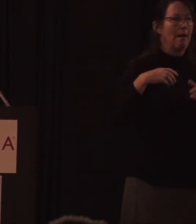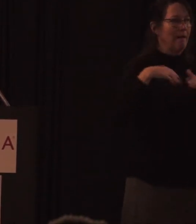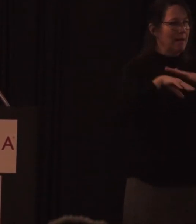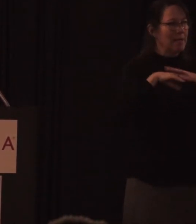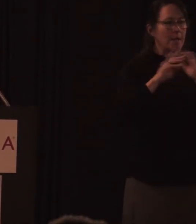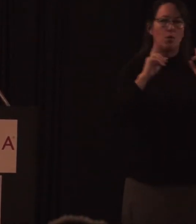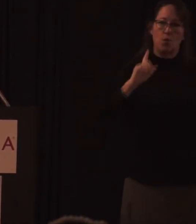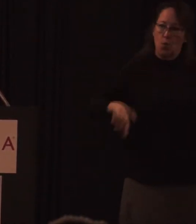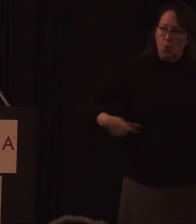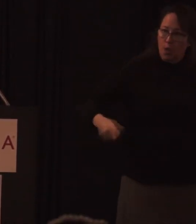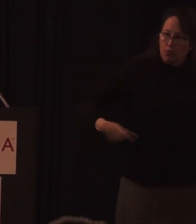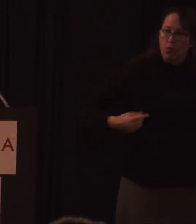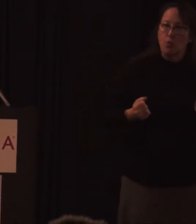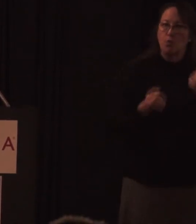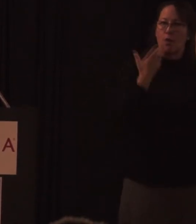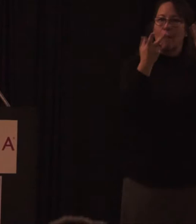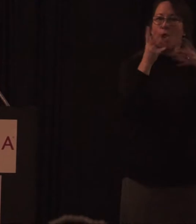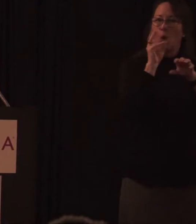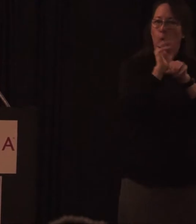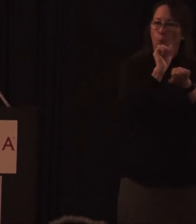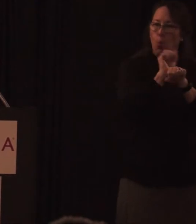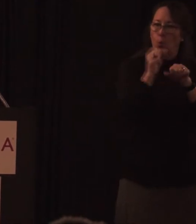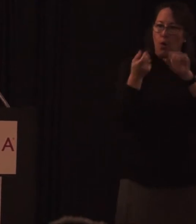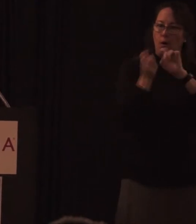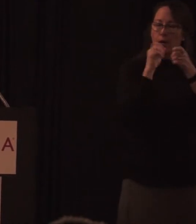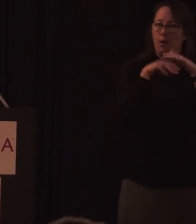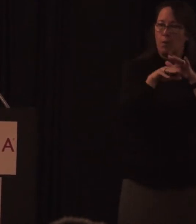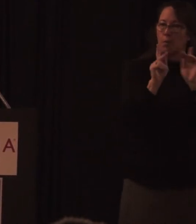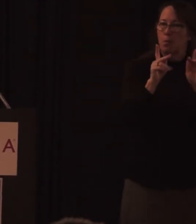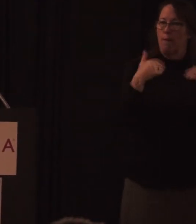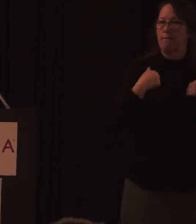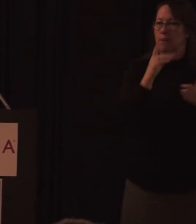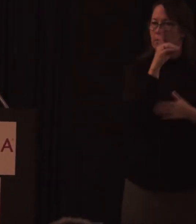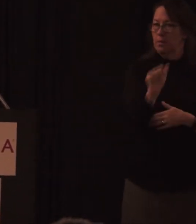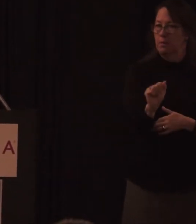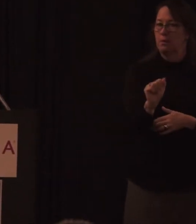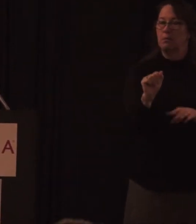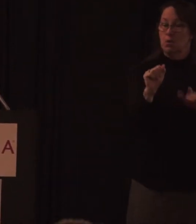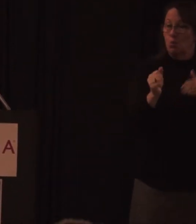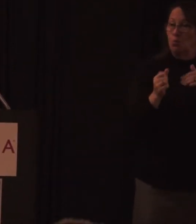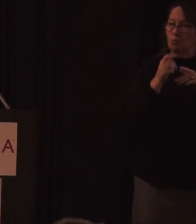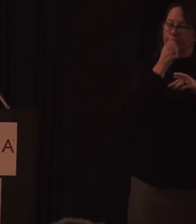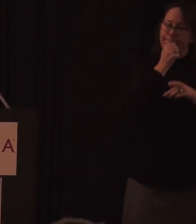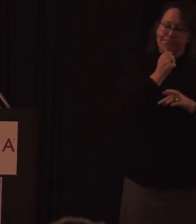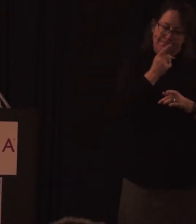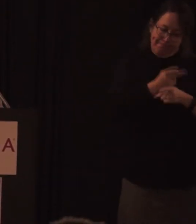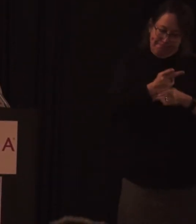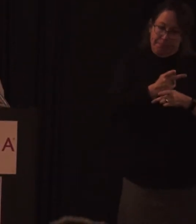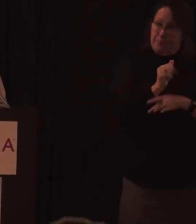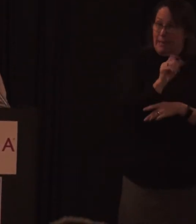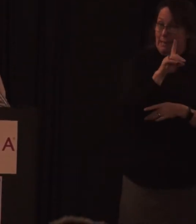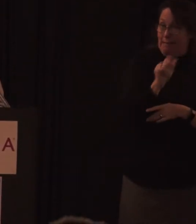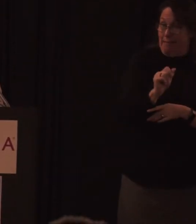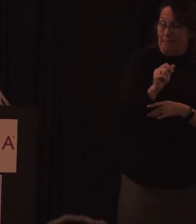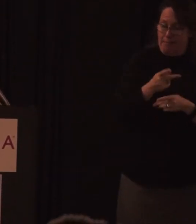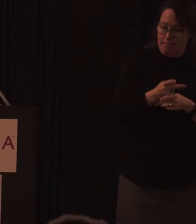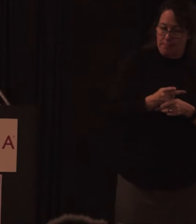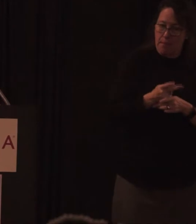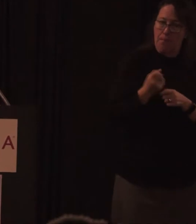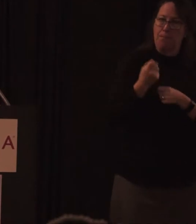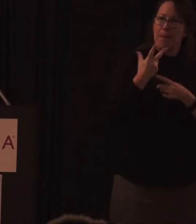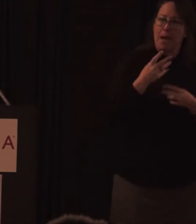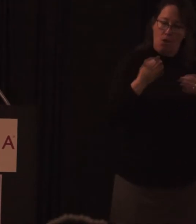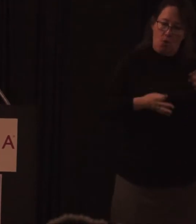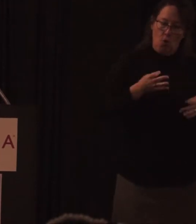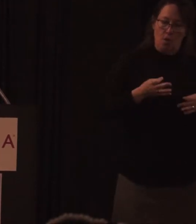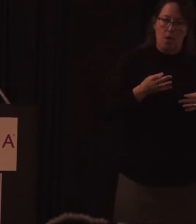wheelchair accessible and to provide workplace accommodations for people with disabilities. To preserve the intent of the ADA, after several